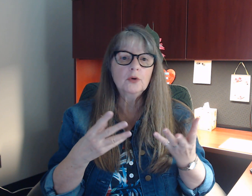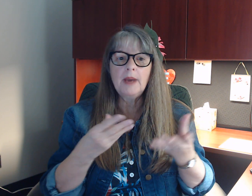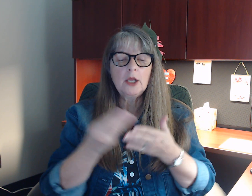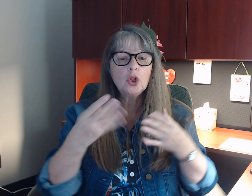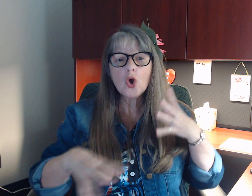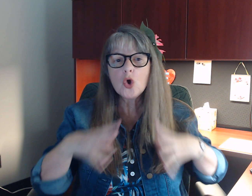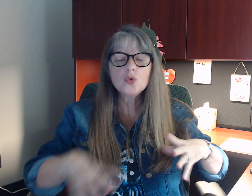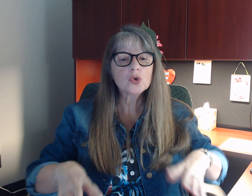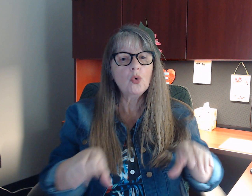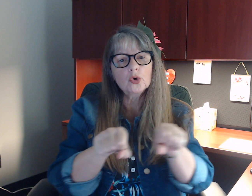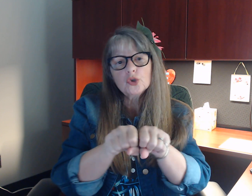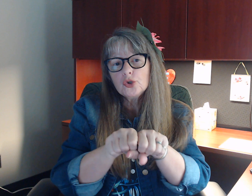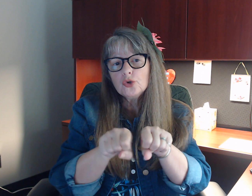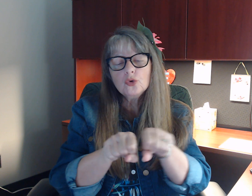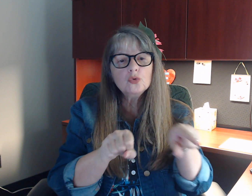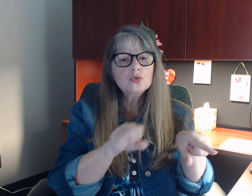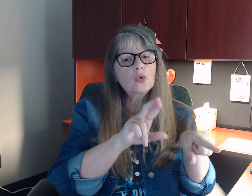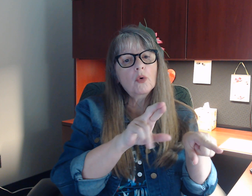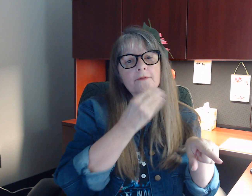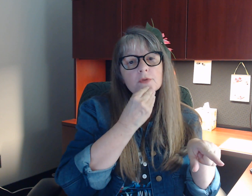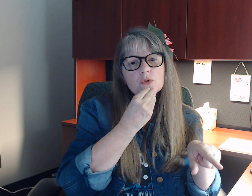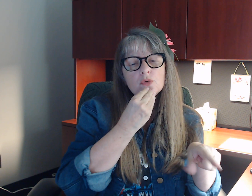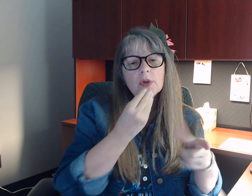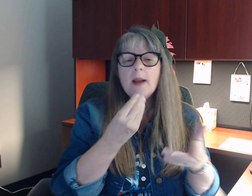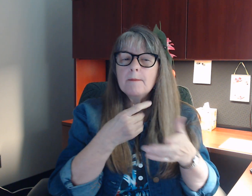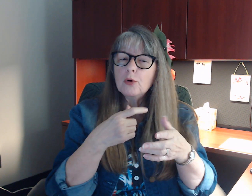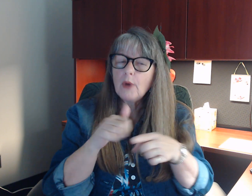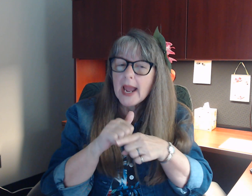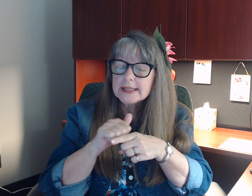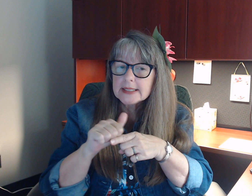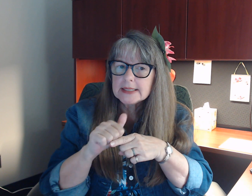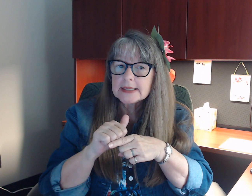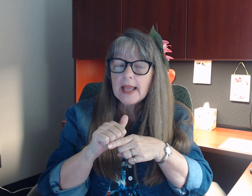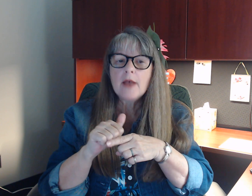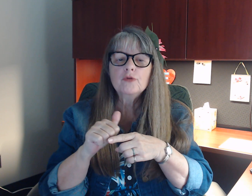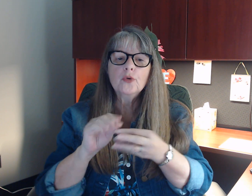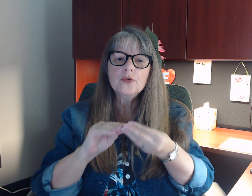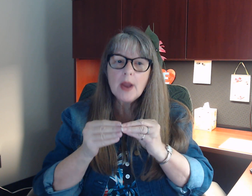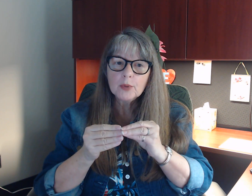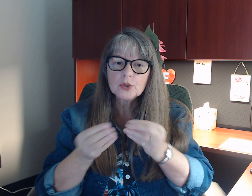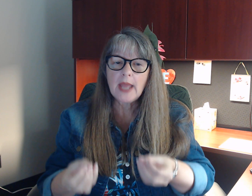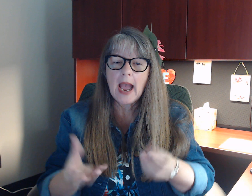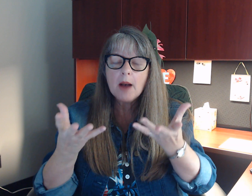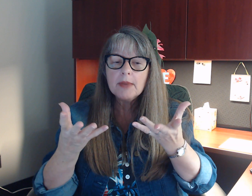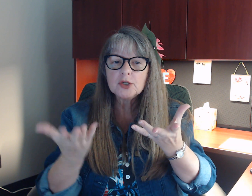buying clothes or shoes or food, practice your numbers on how much